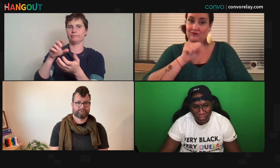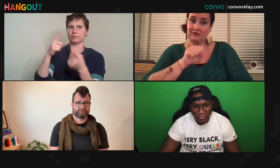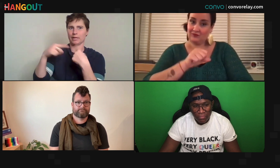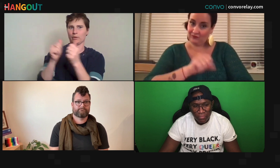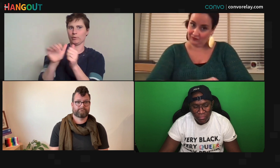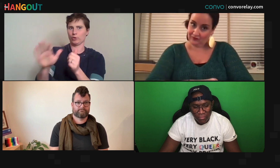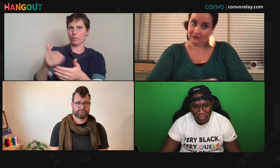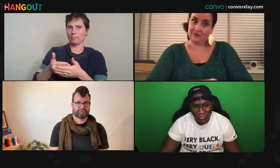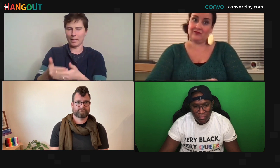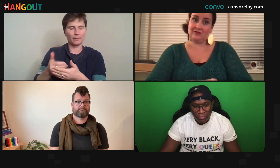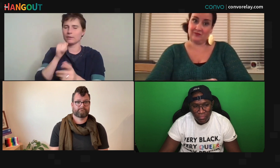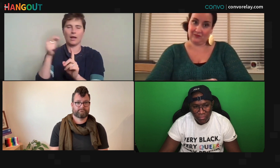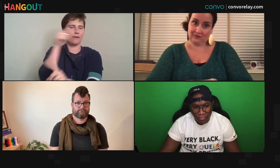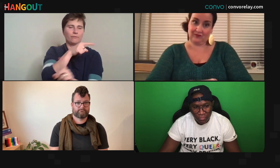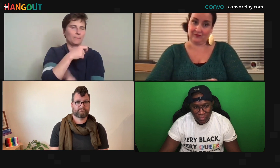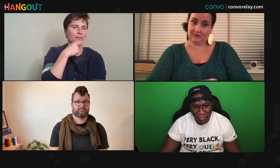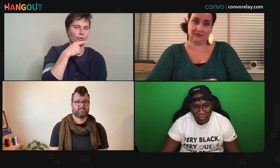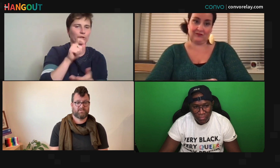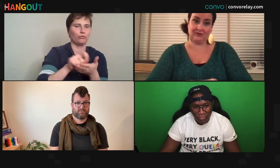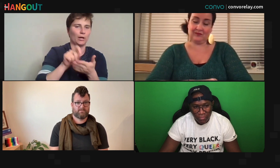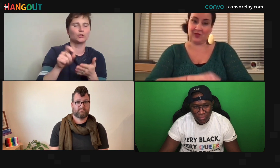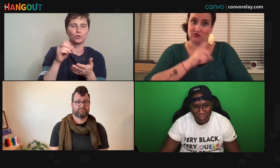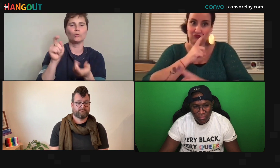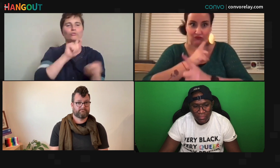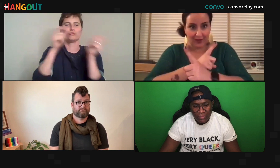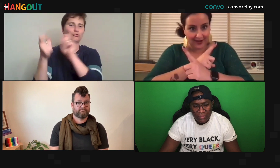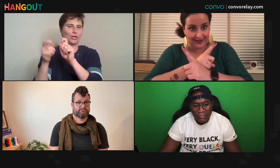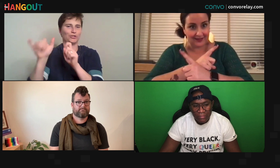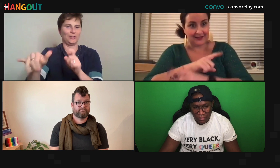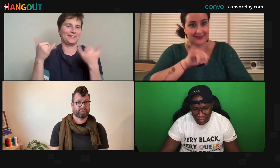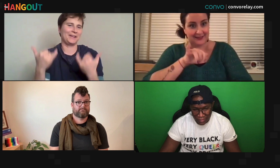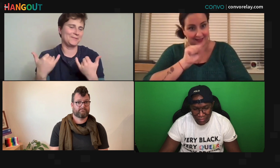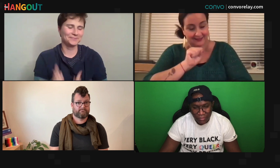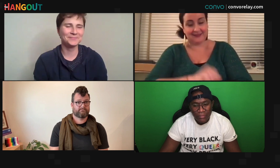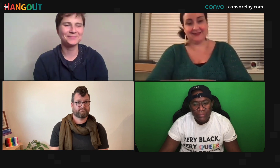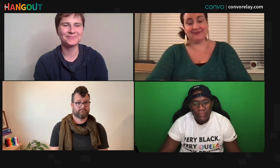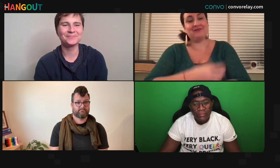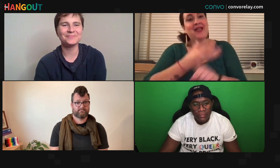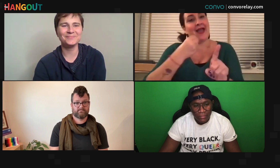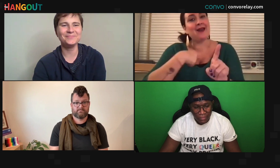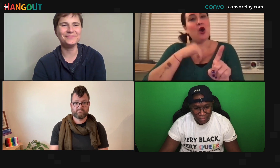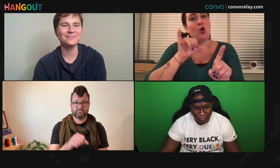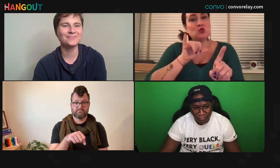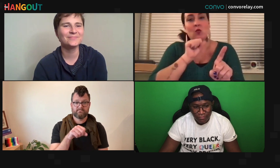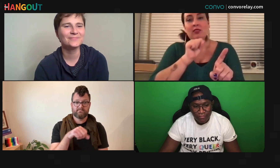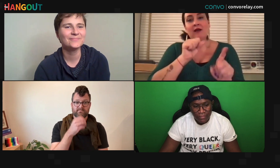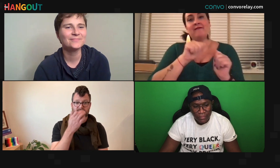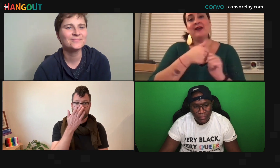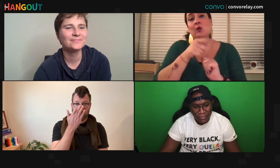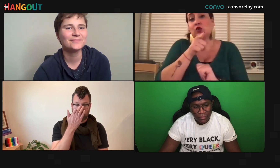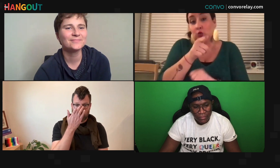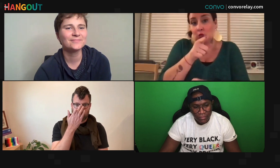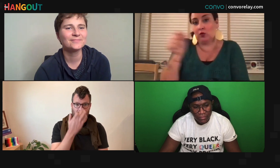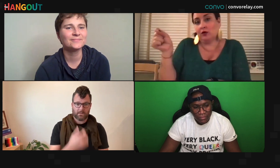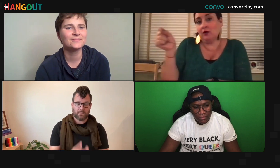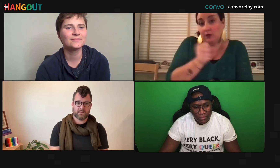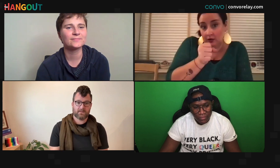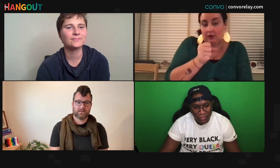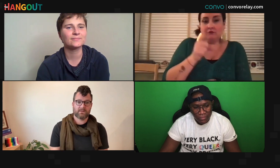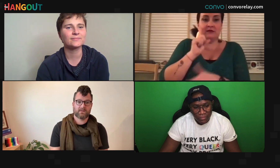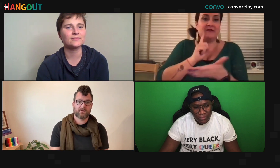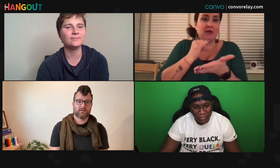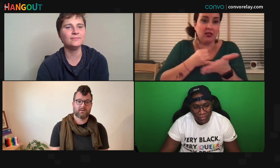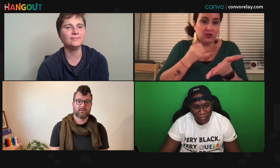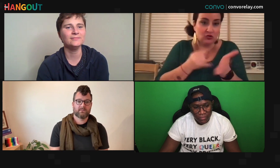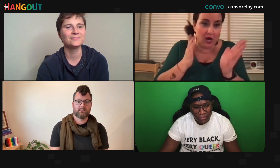narrative that's happening with signing with babies and not having it come from a hearing author's point of